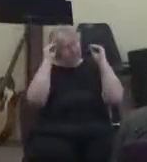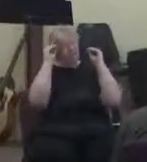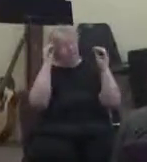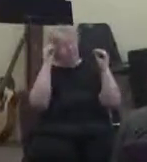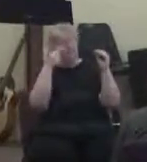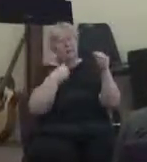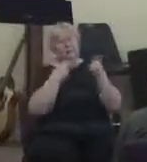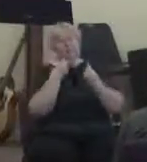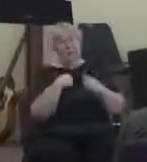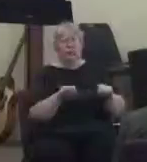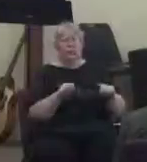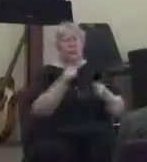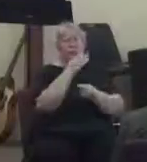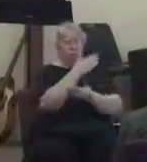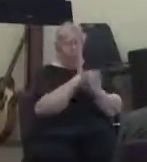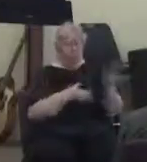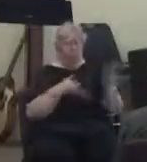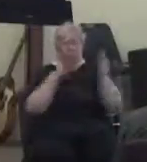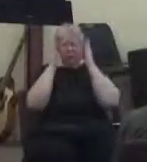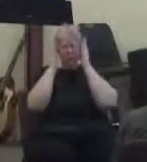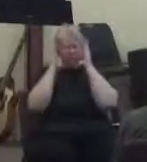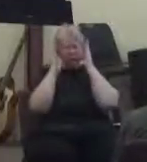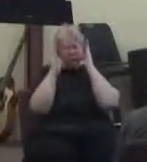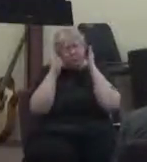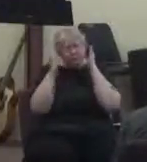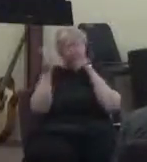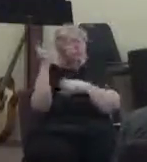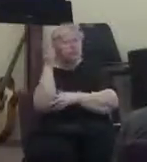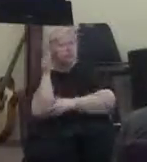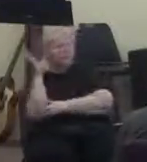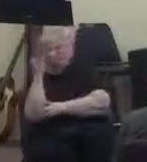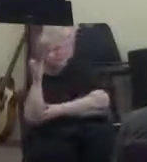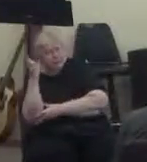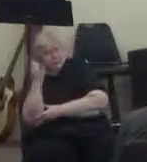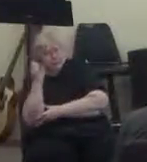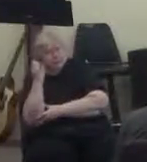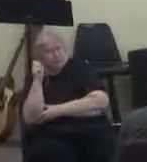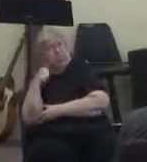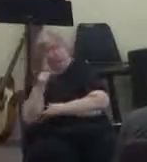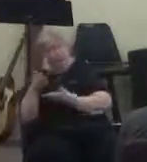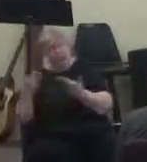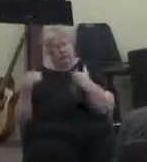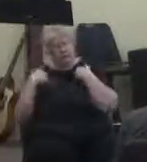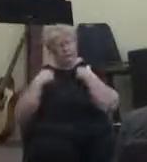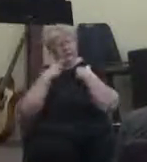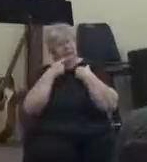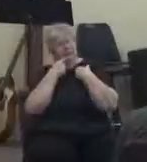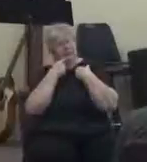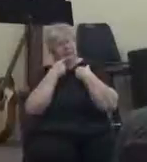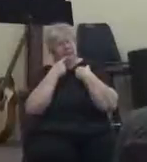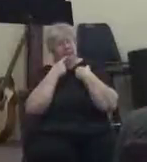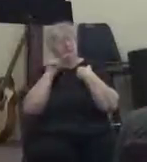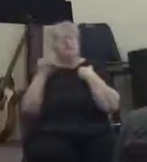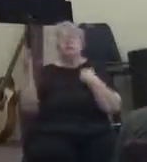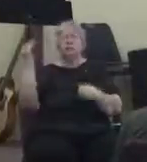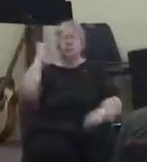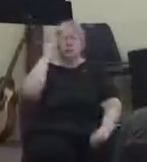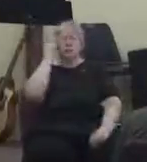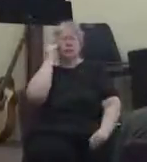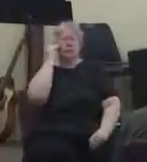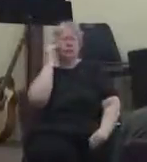I've tried to be a part of, be attentive to, and listen to what he has to say. He's known as the Church